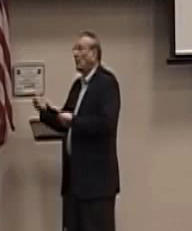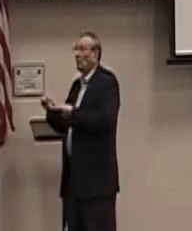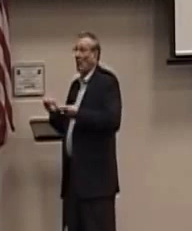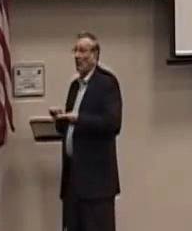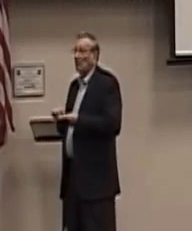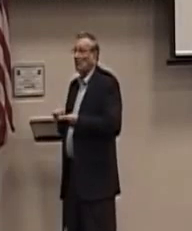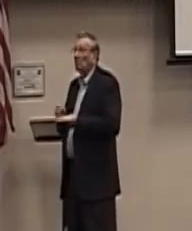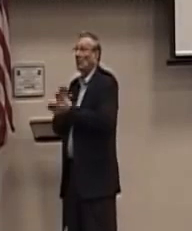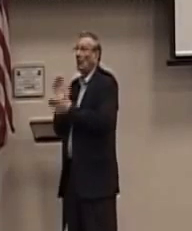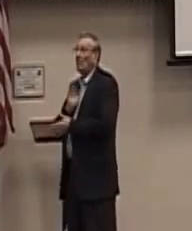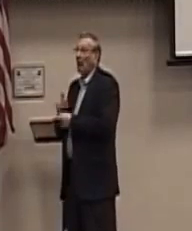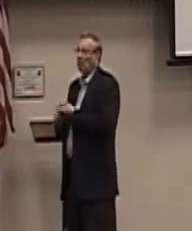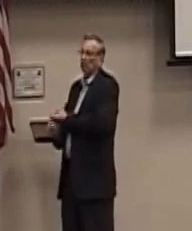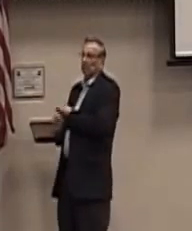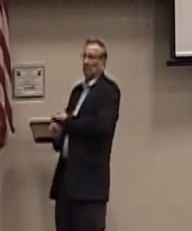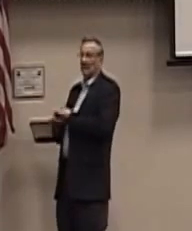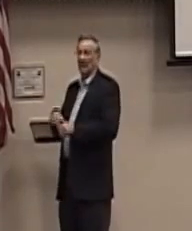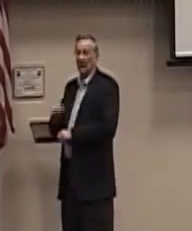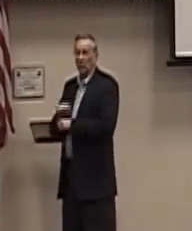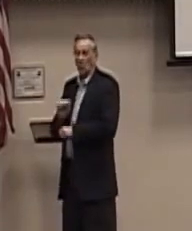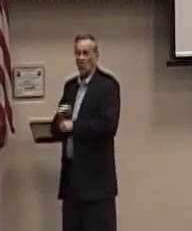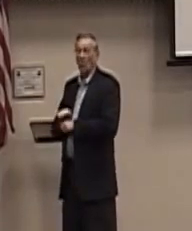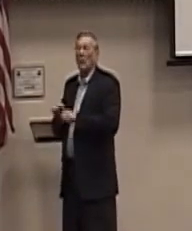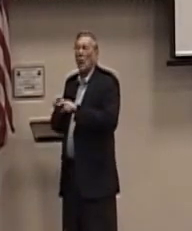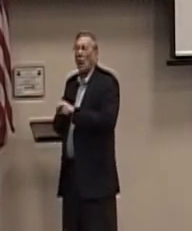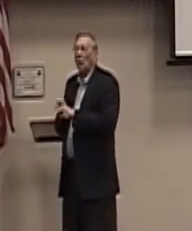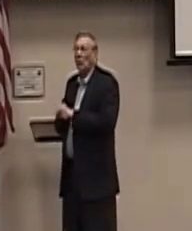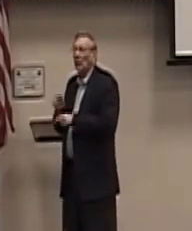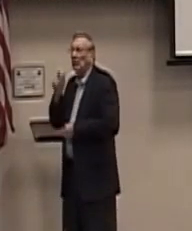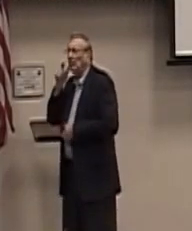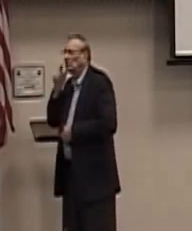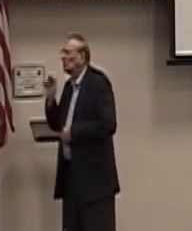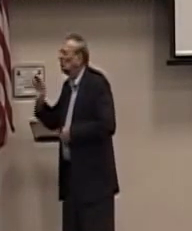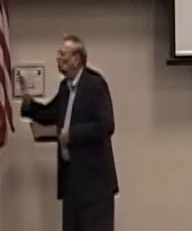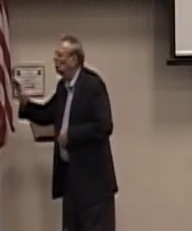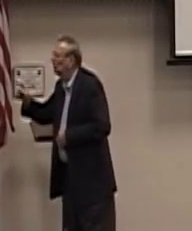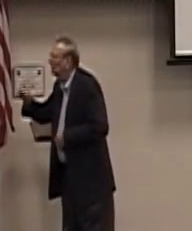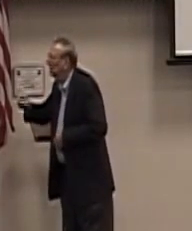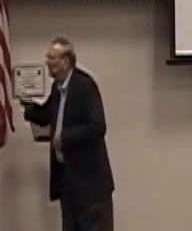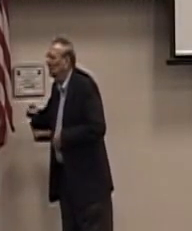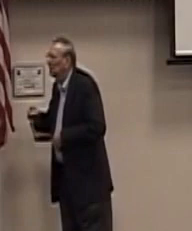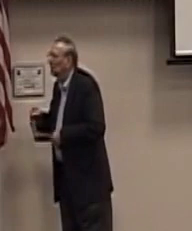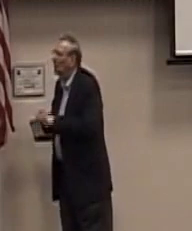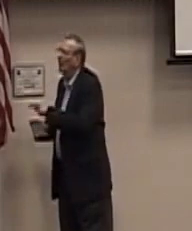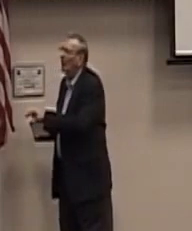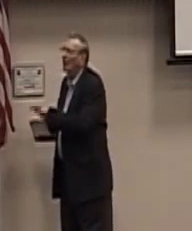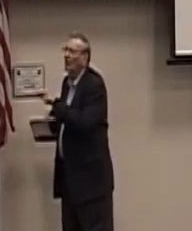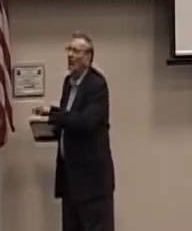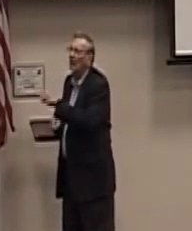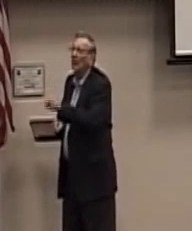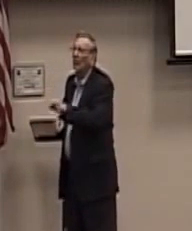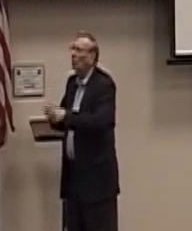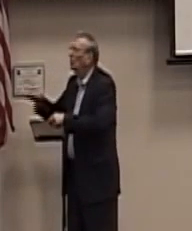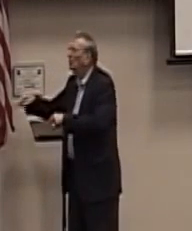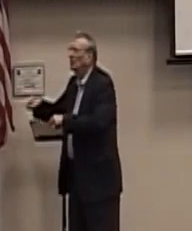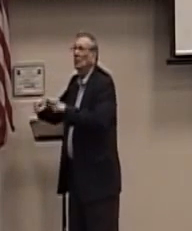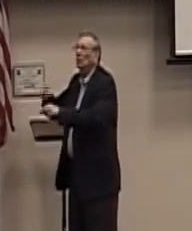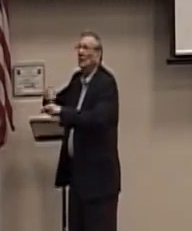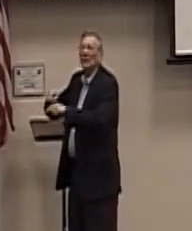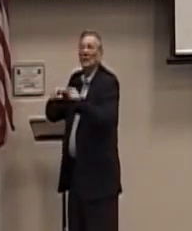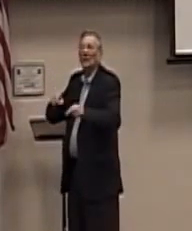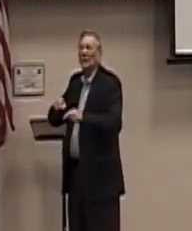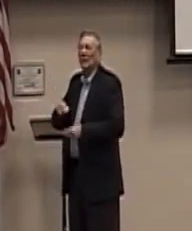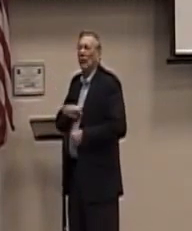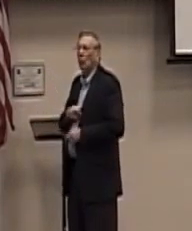places become our partners in this work. But we also want to listen to what are their needs on the field and be ready to respond quickly